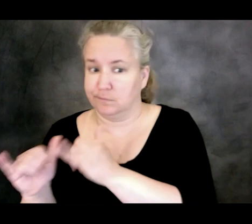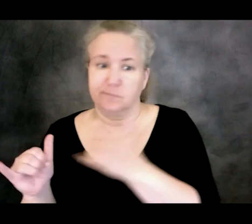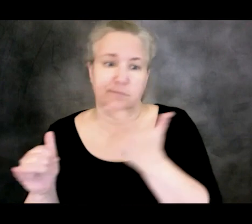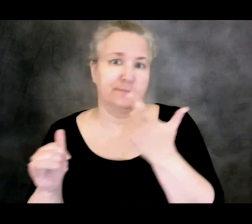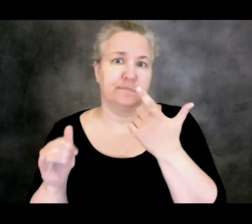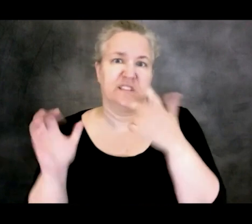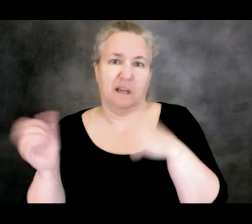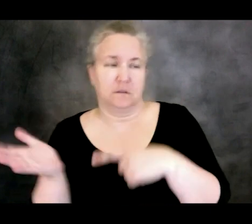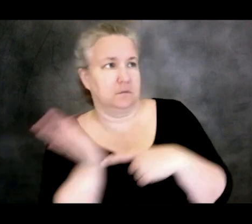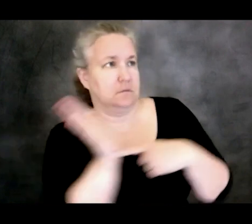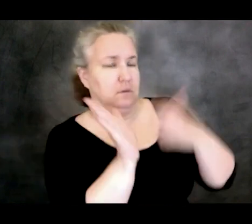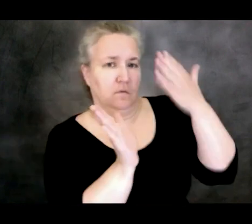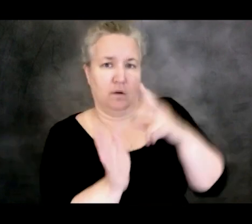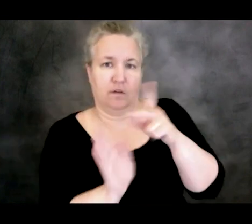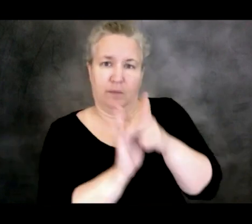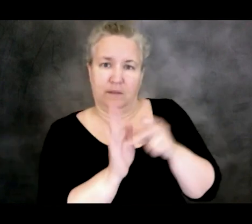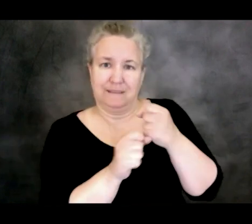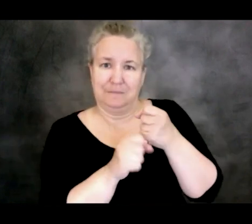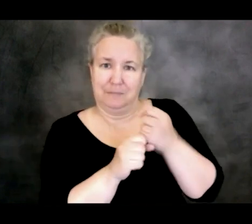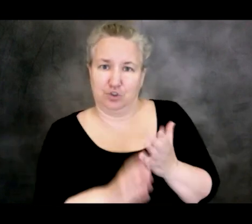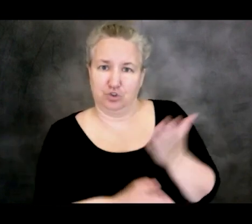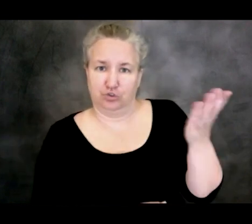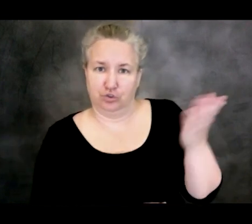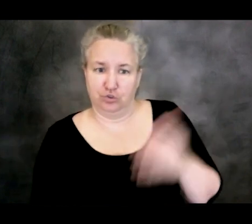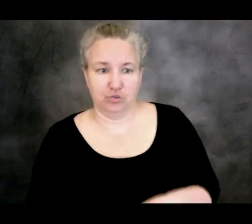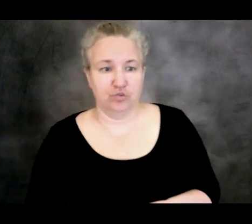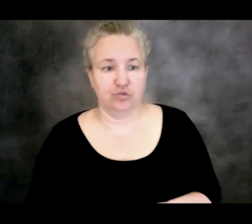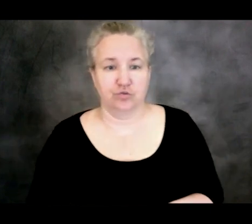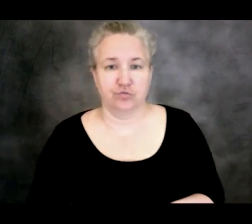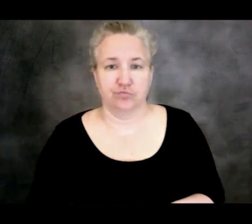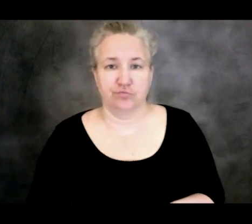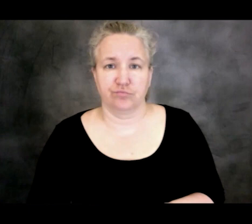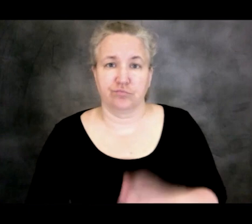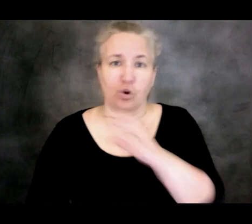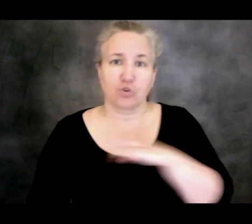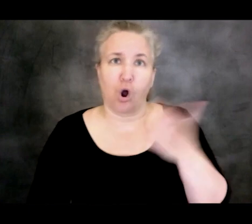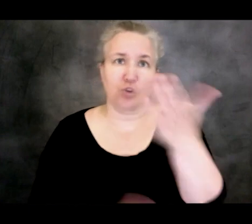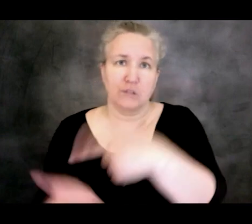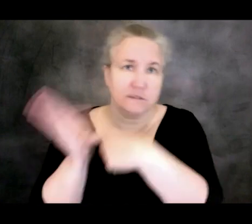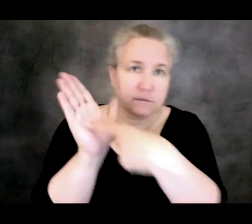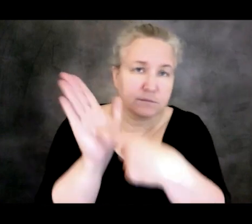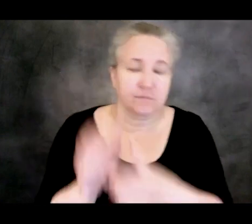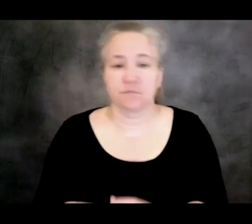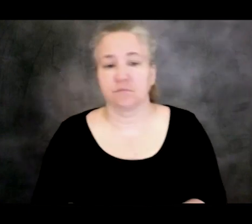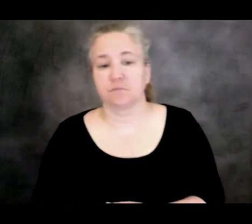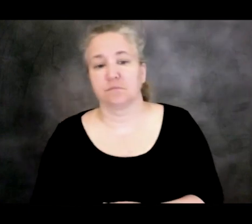front of policymakers, in front of Congress, in front of